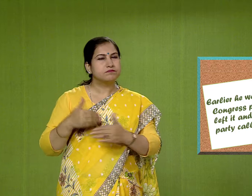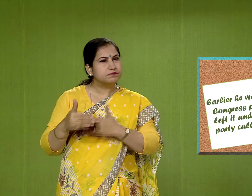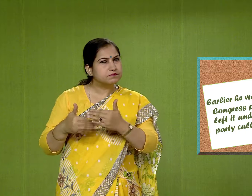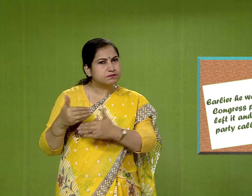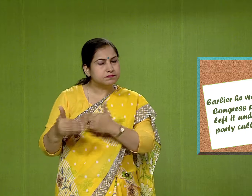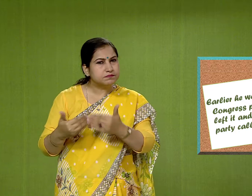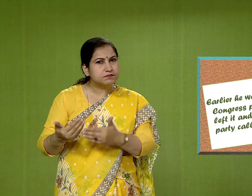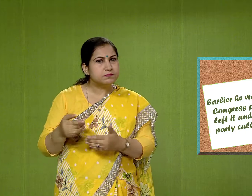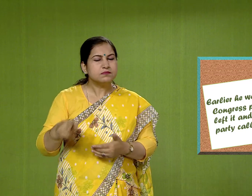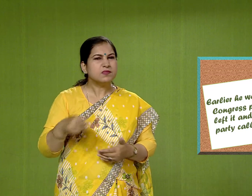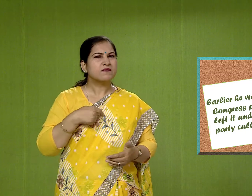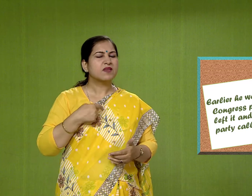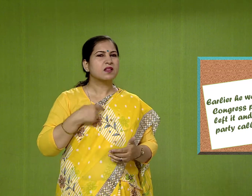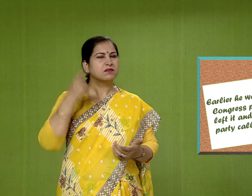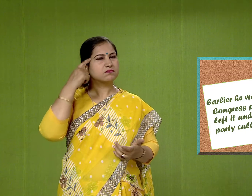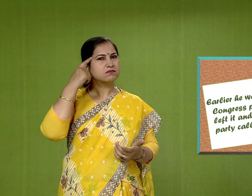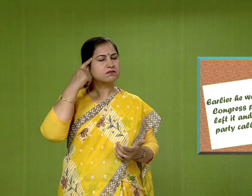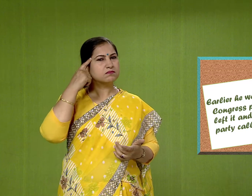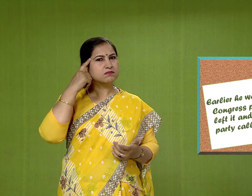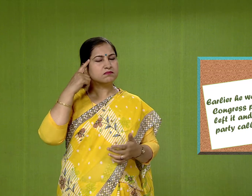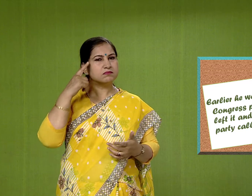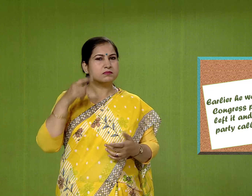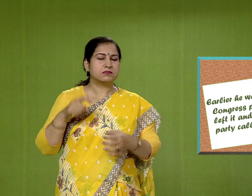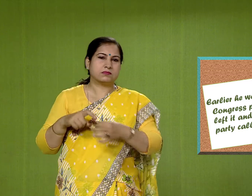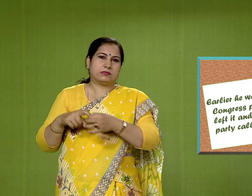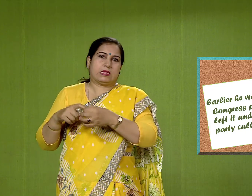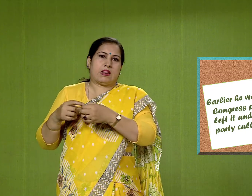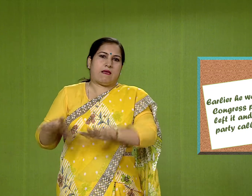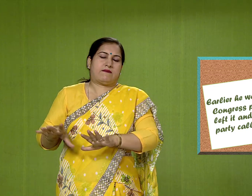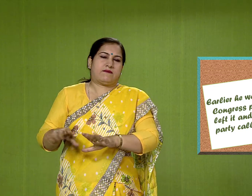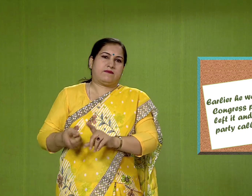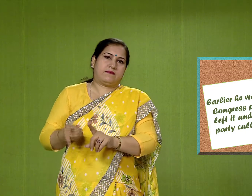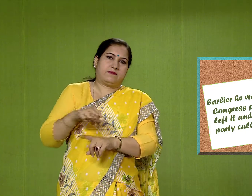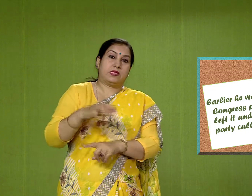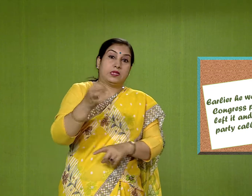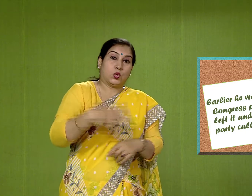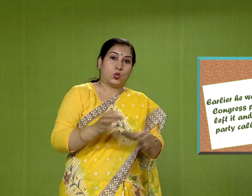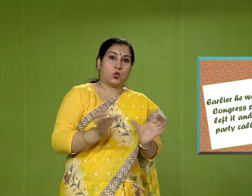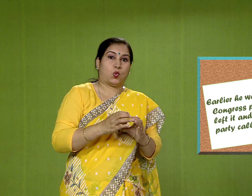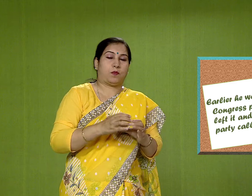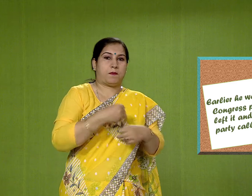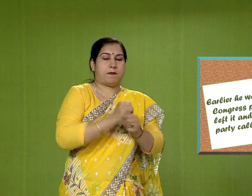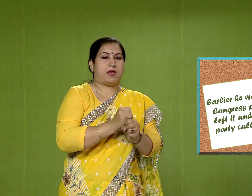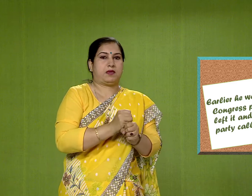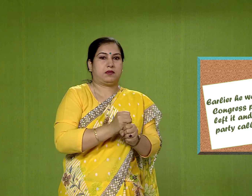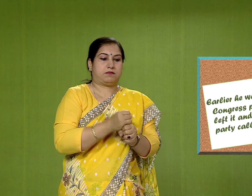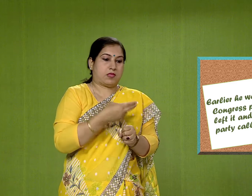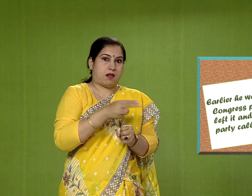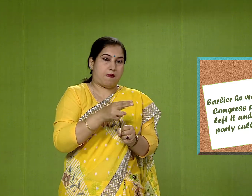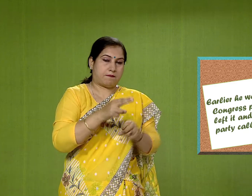However, he felt it and formed a new party called Forward